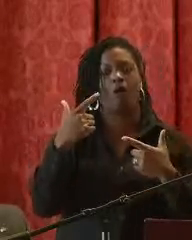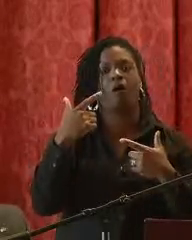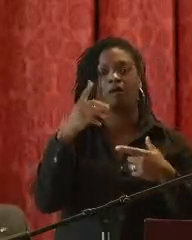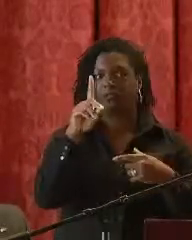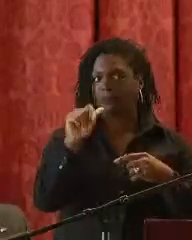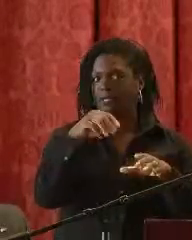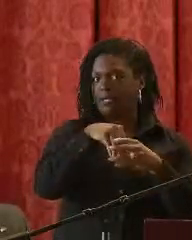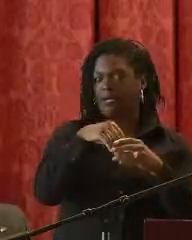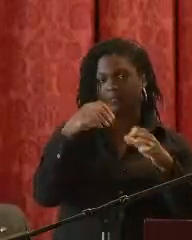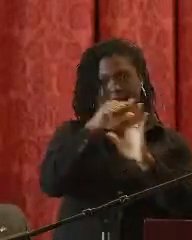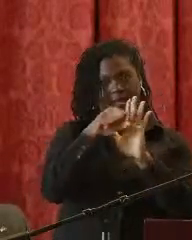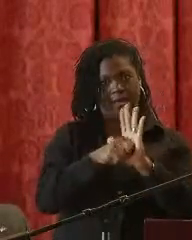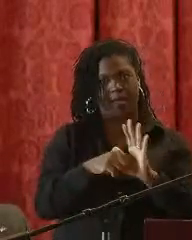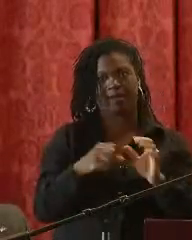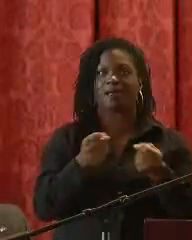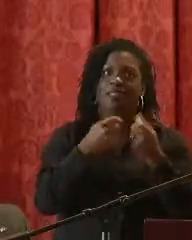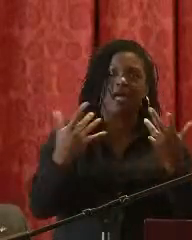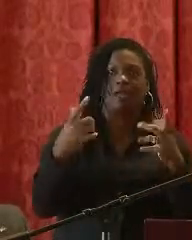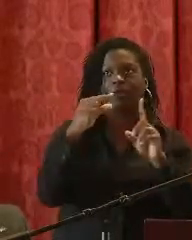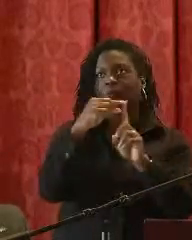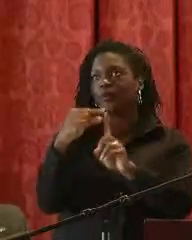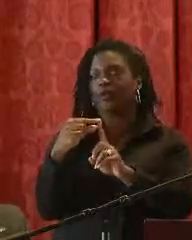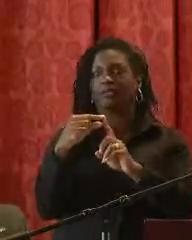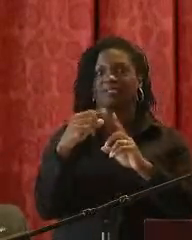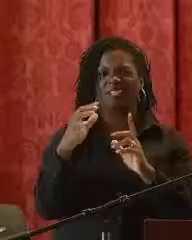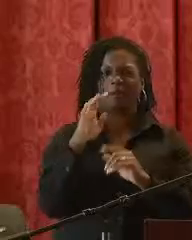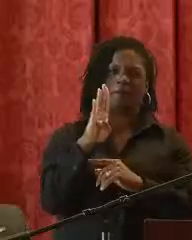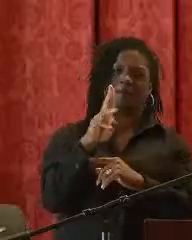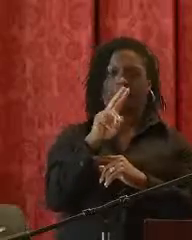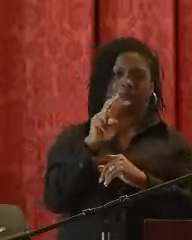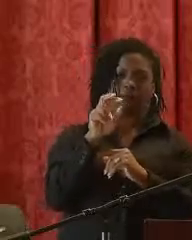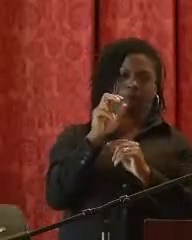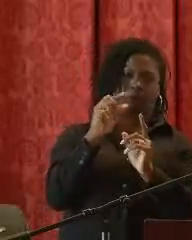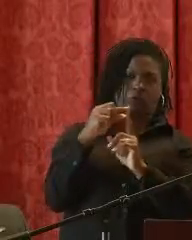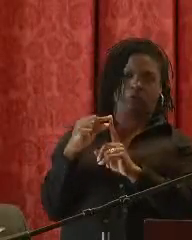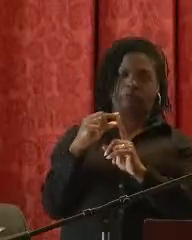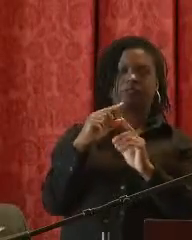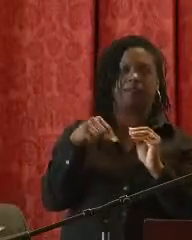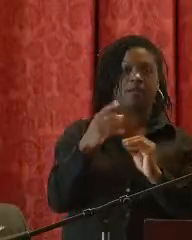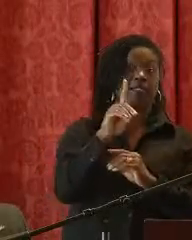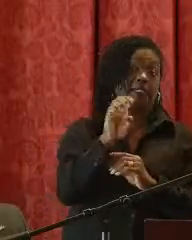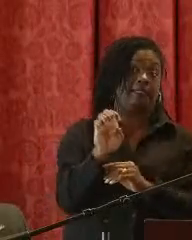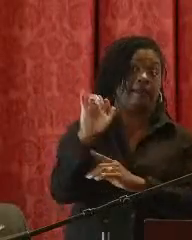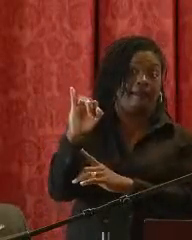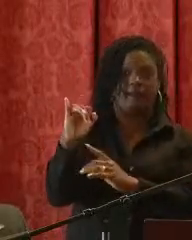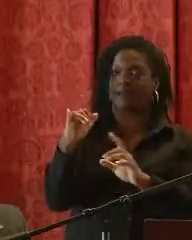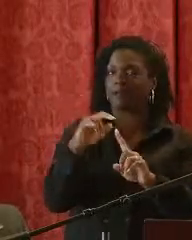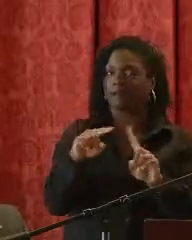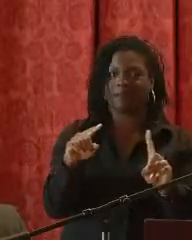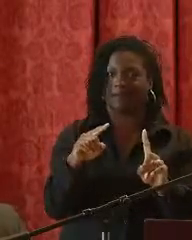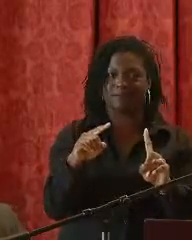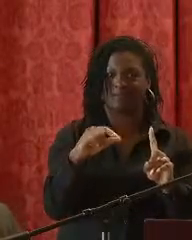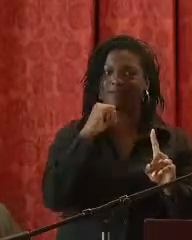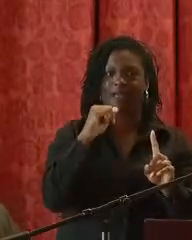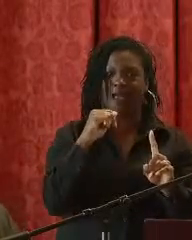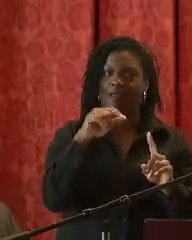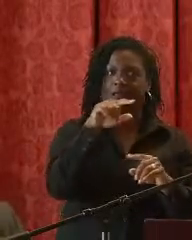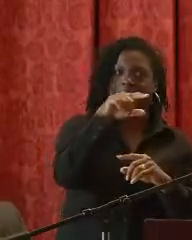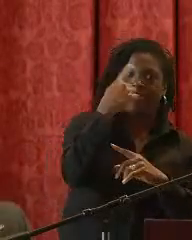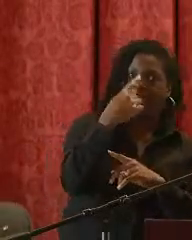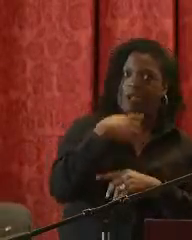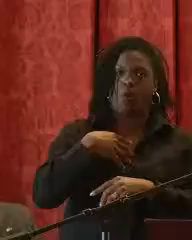of buzzwords right now going around the state and across this nation about DEI, but it's not a black-white race